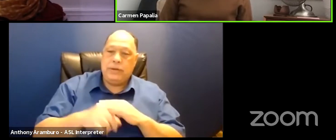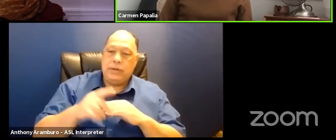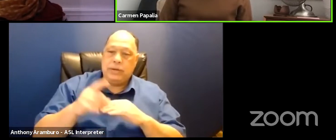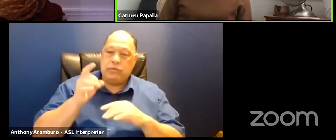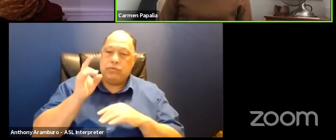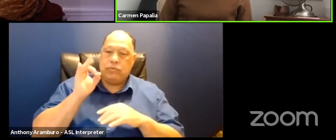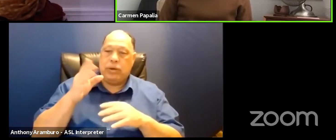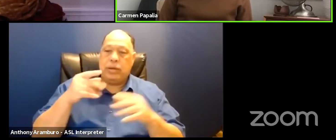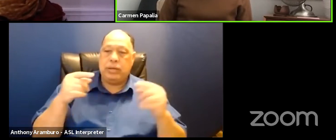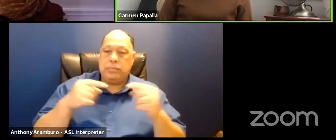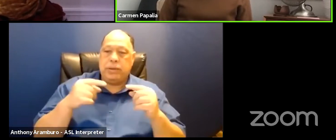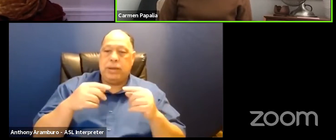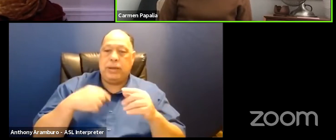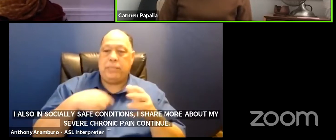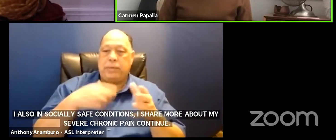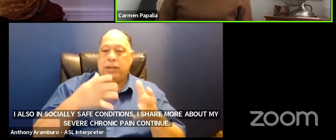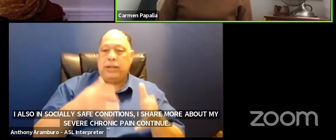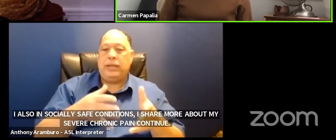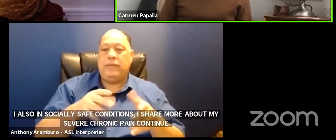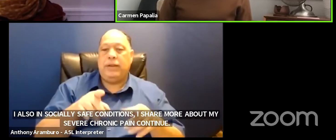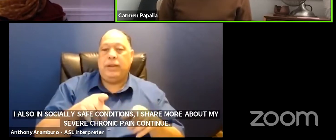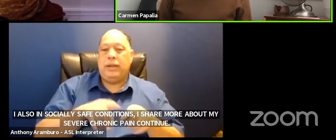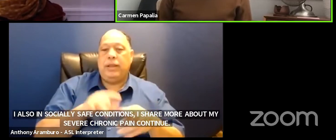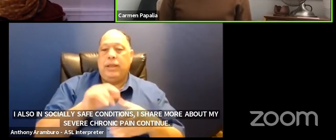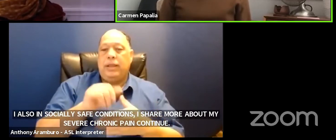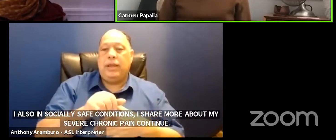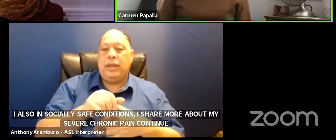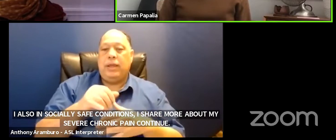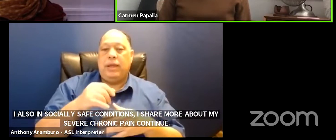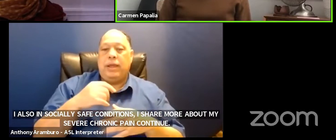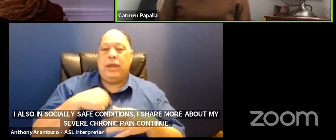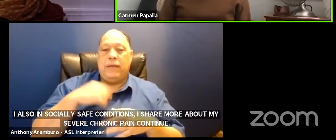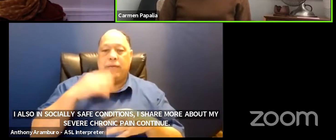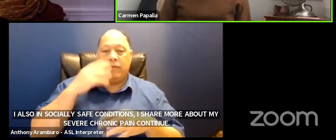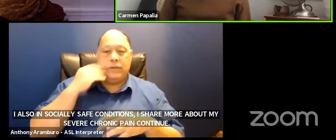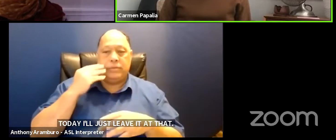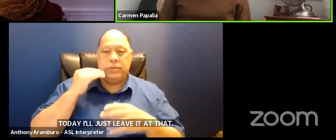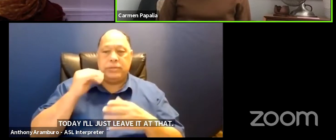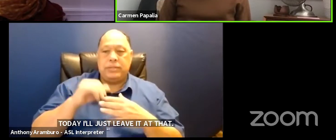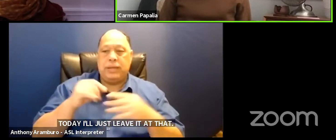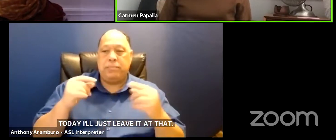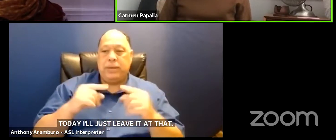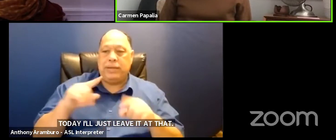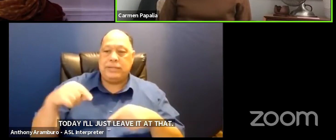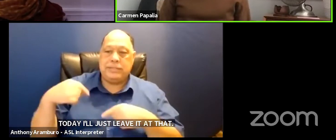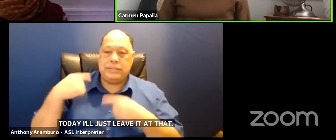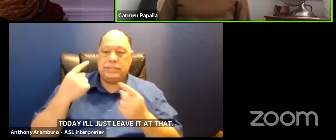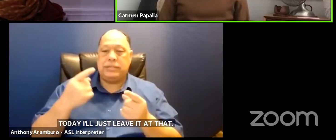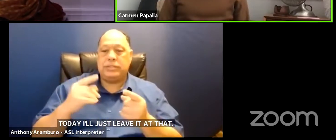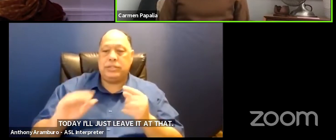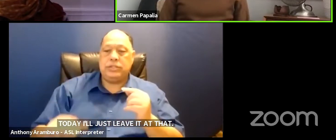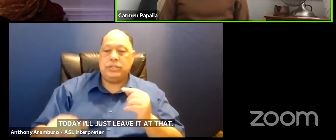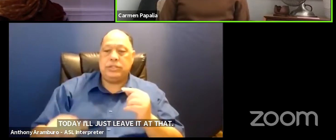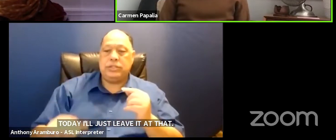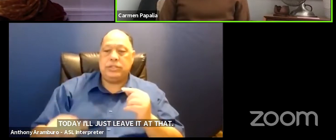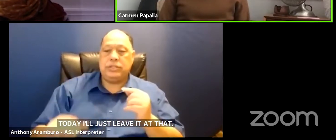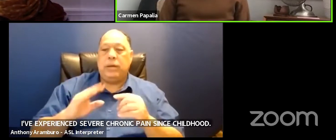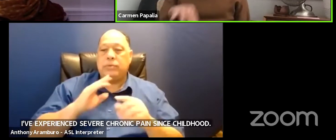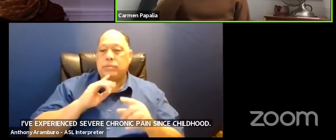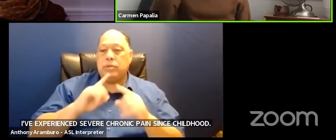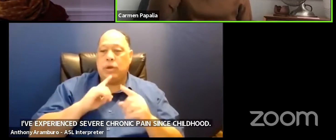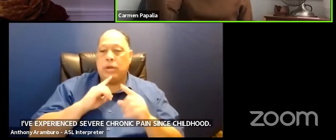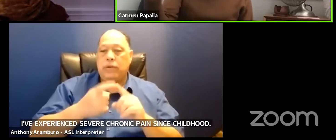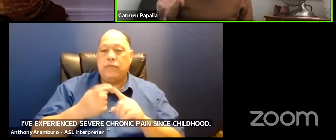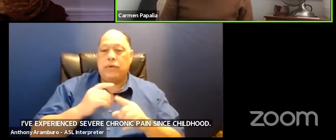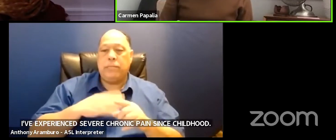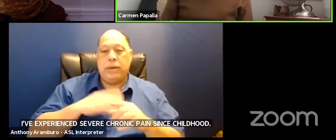at that. I've experienced severe chronic pain since childhood. I'm talking to you from my bedroom right now. This